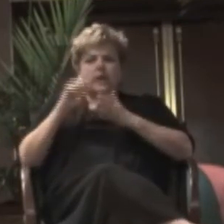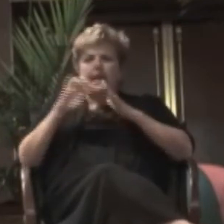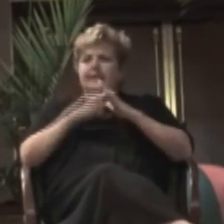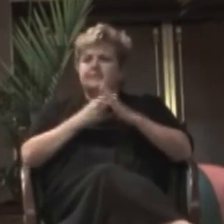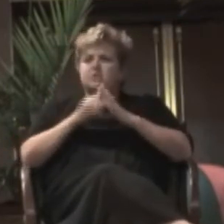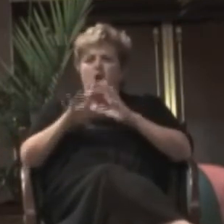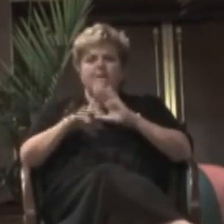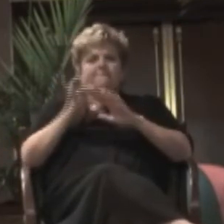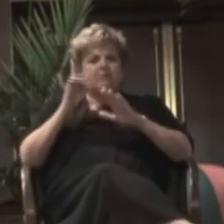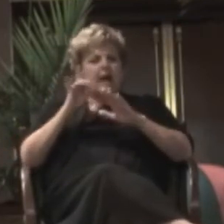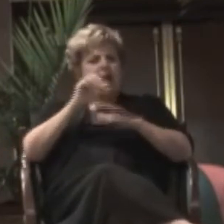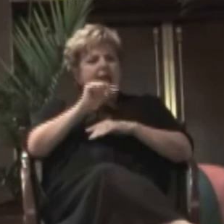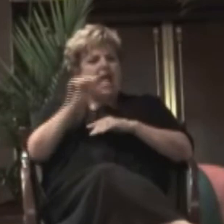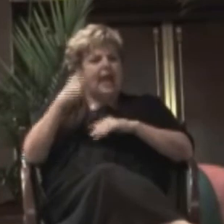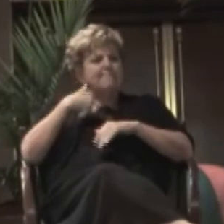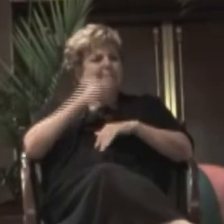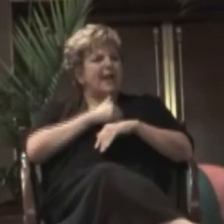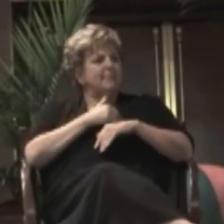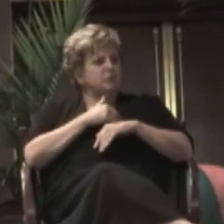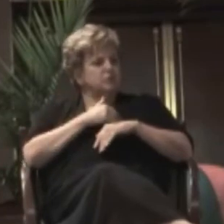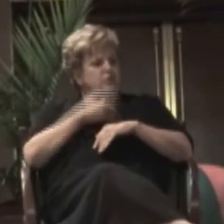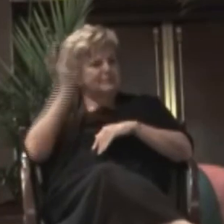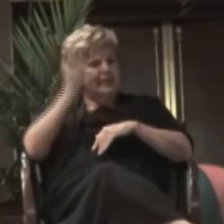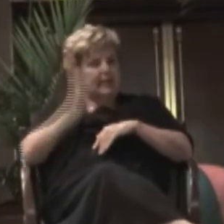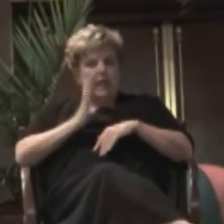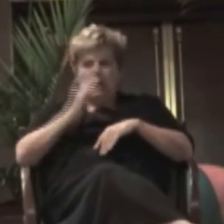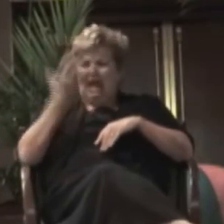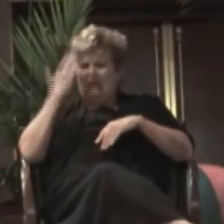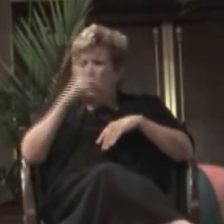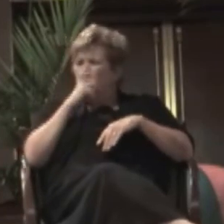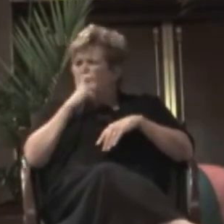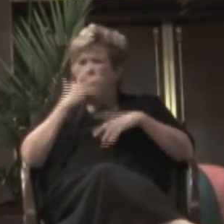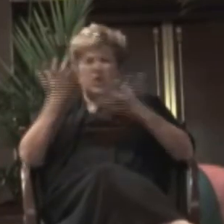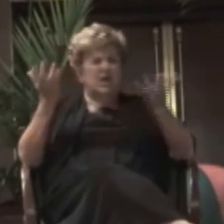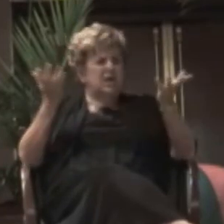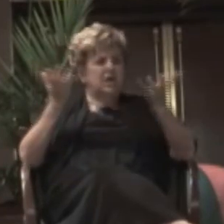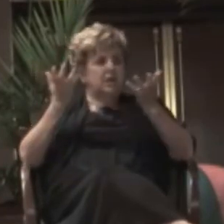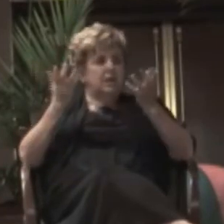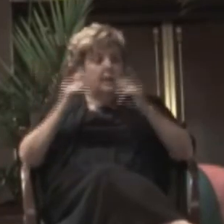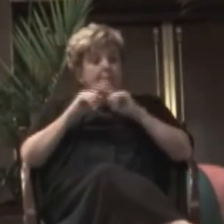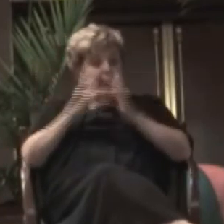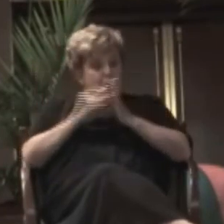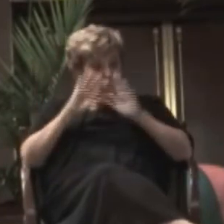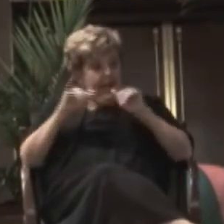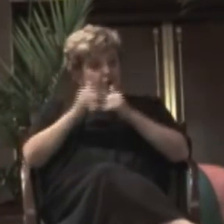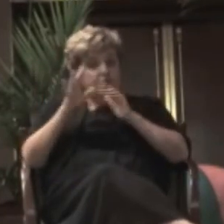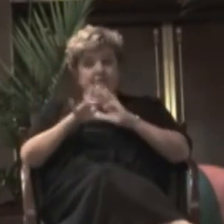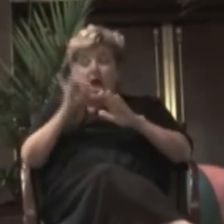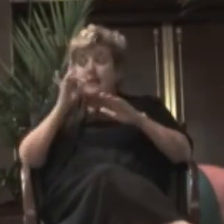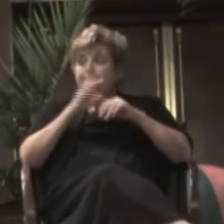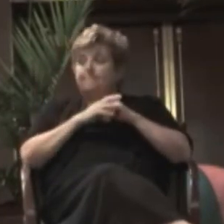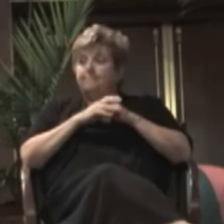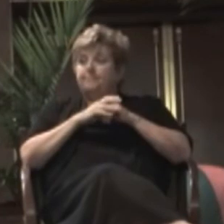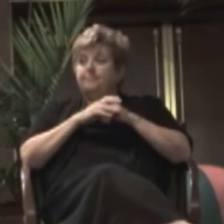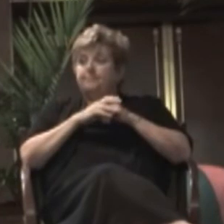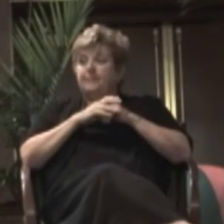were. But I guarantee you I learned how to find them and found them. I recall that we ever had a single